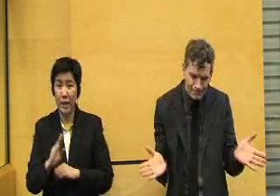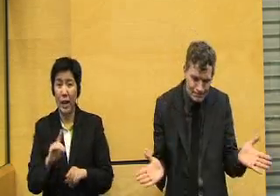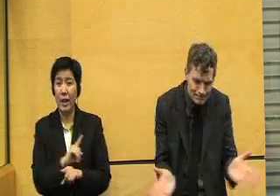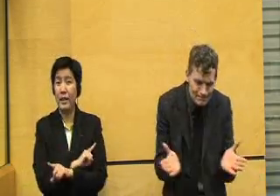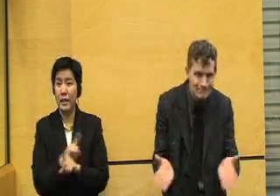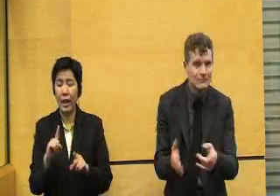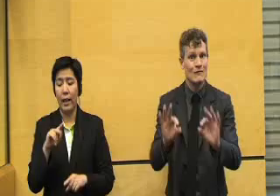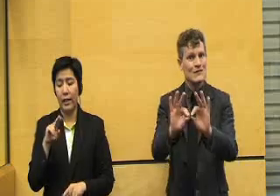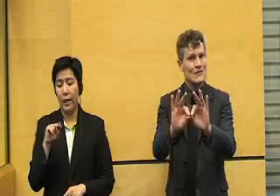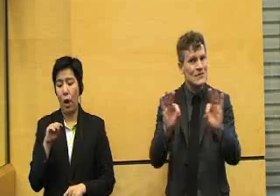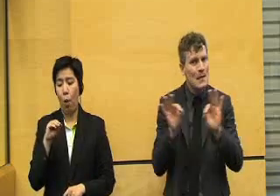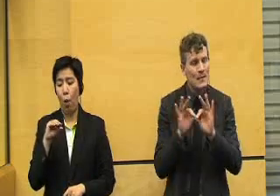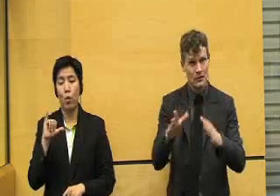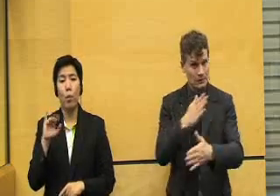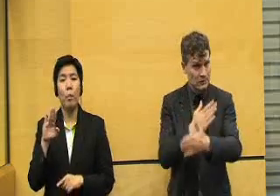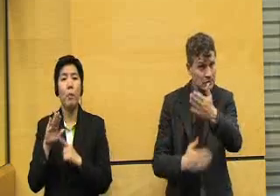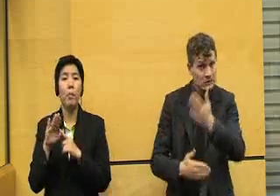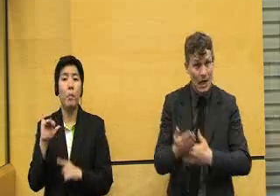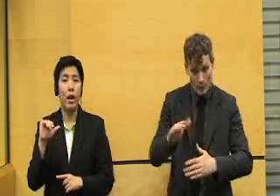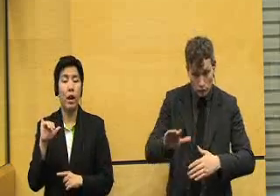under institutional care.